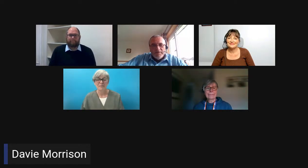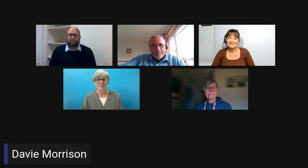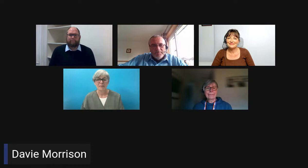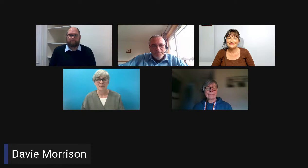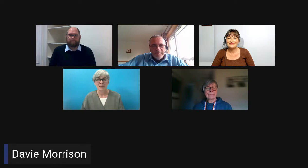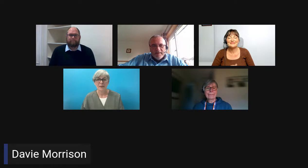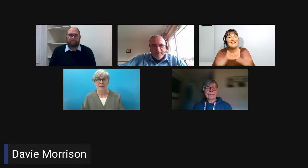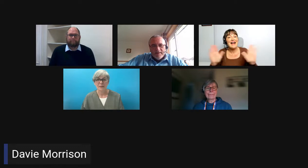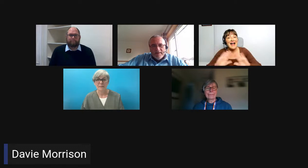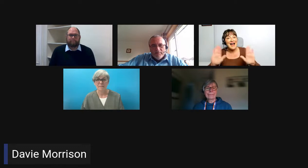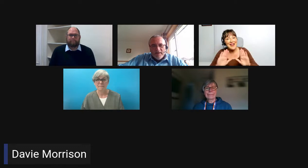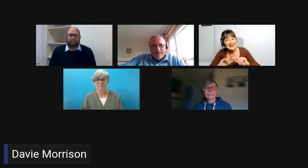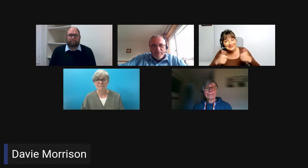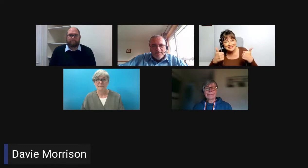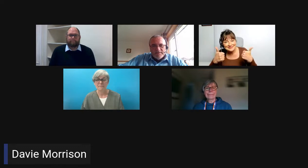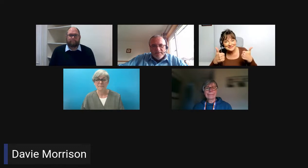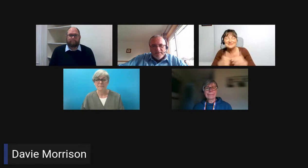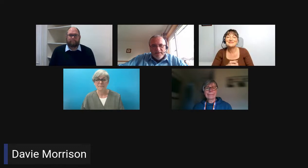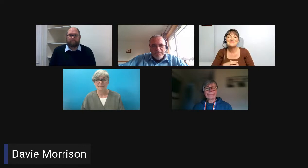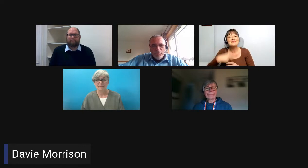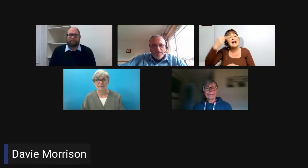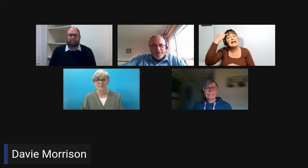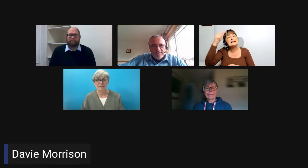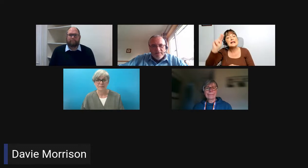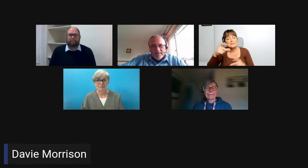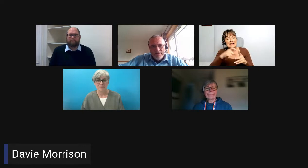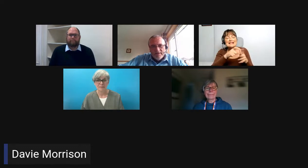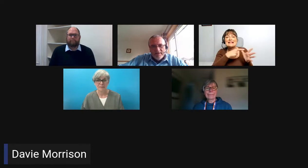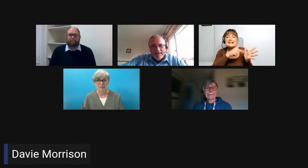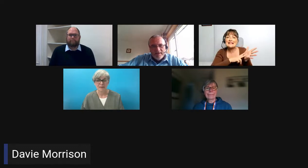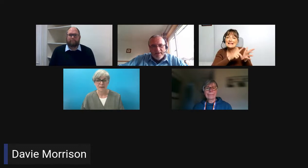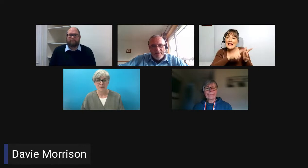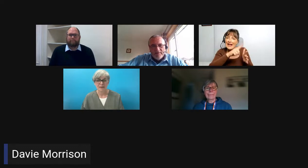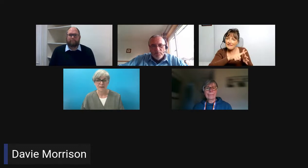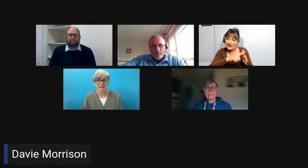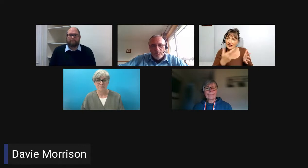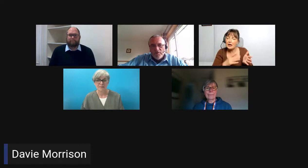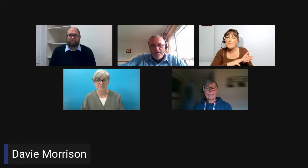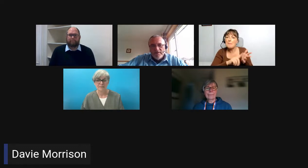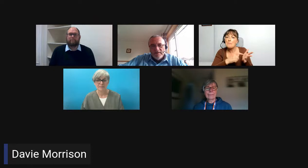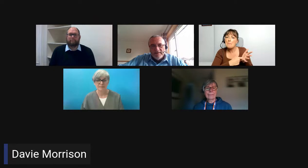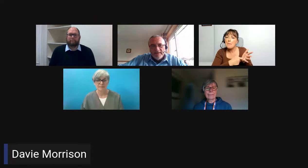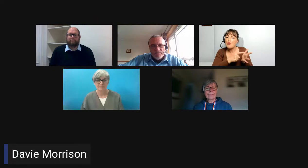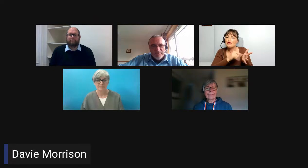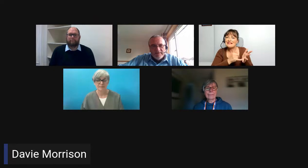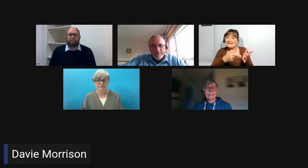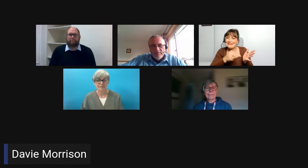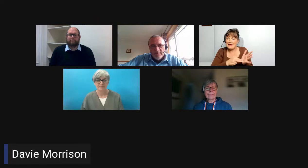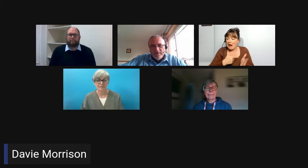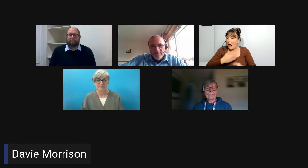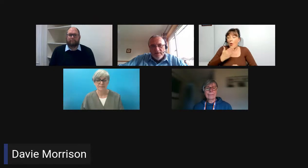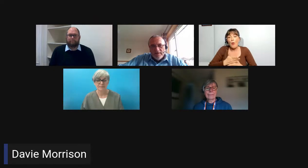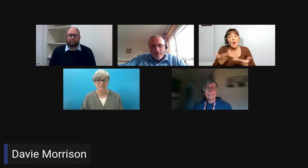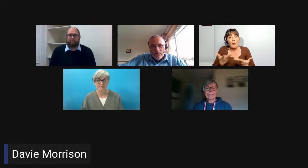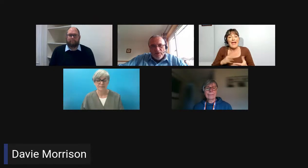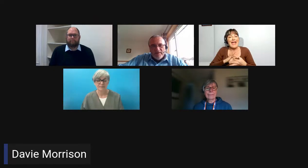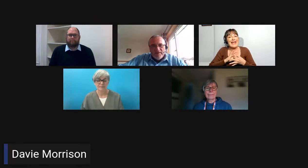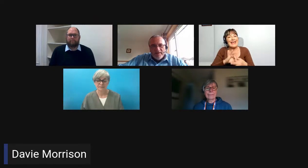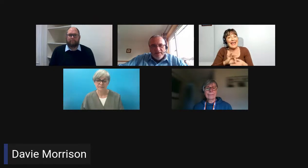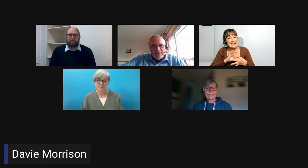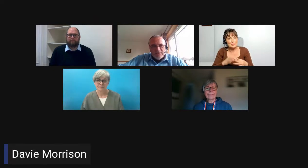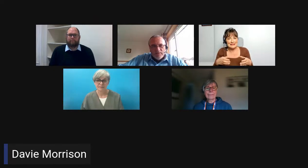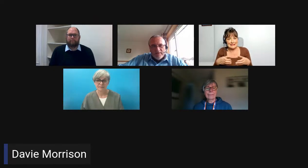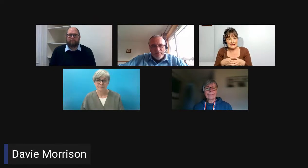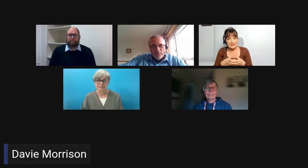Hello everyone, my name is Davie Morrison and I work within the engagement team